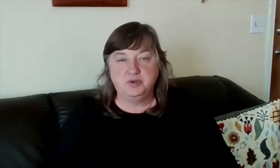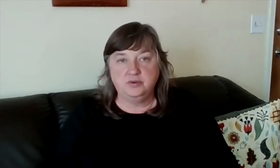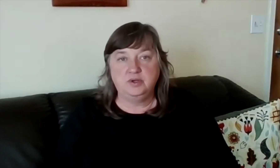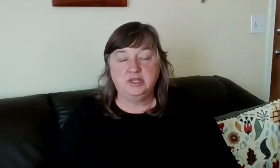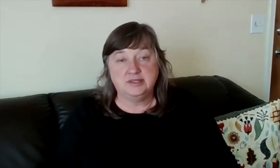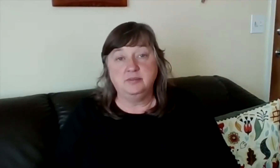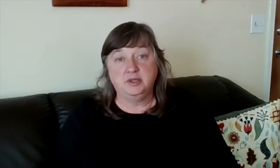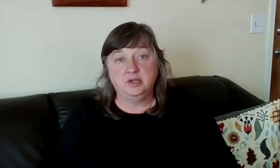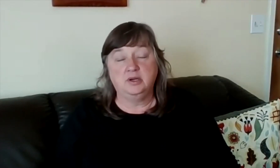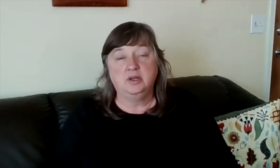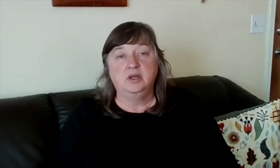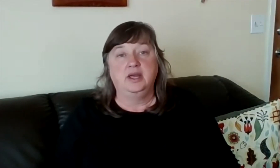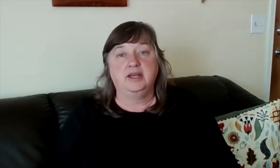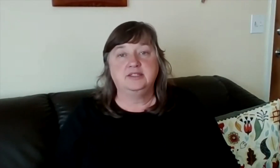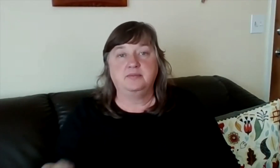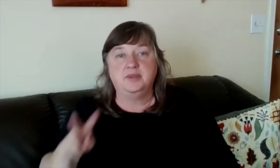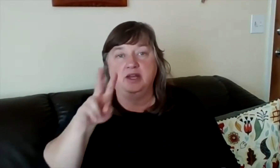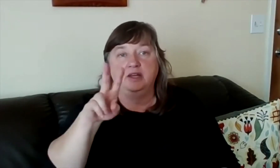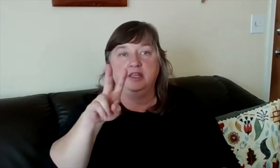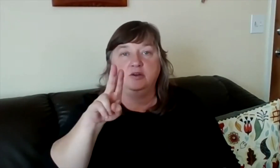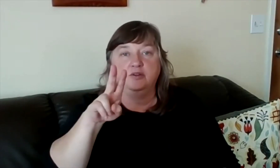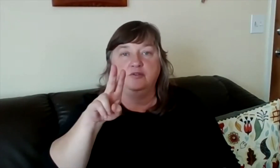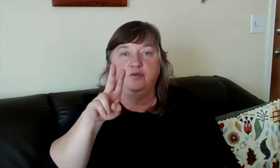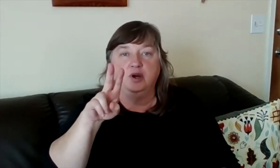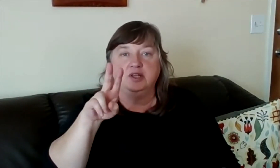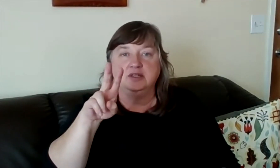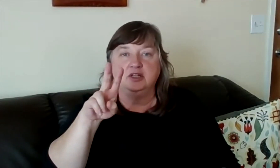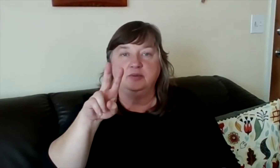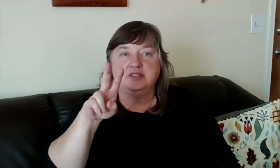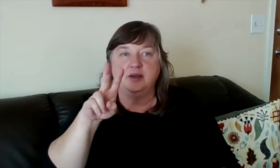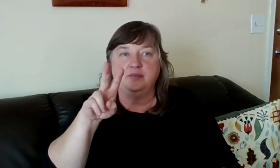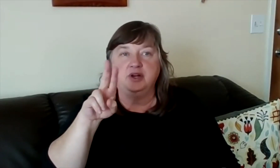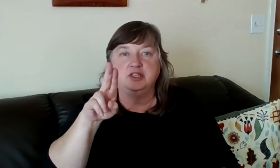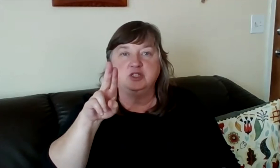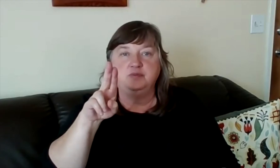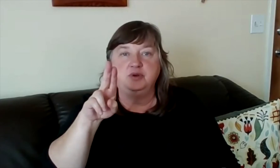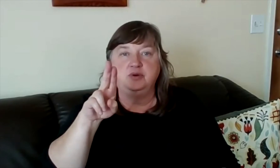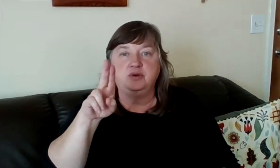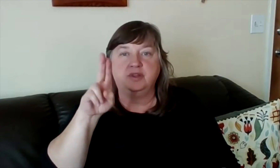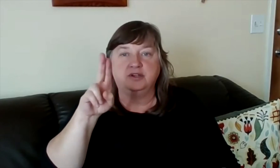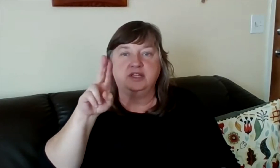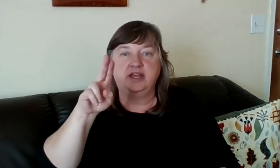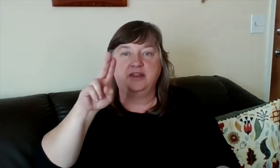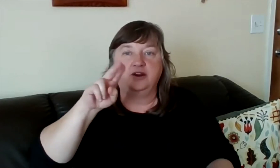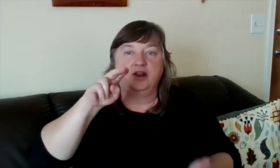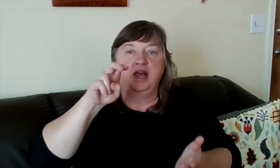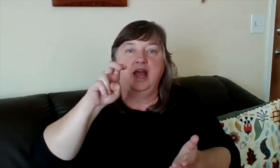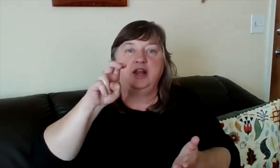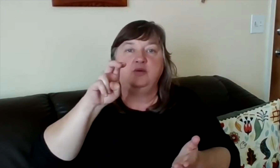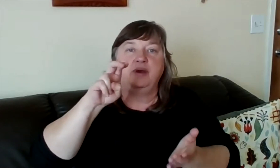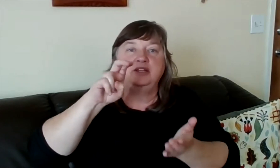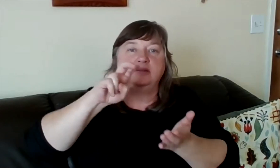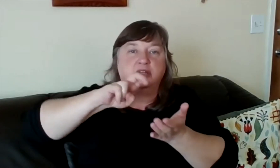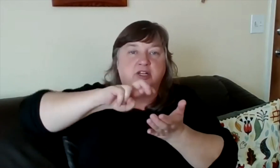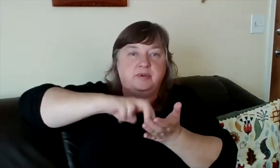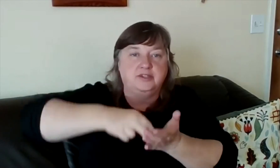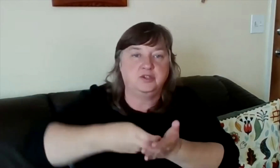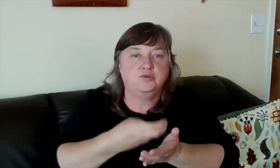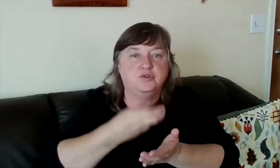Spoon is similar, except that, the fork is a little bit separate. A spoon, they're together, and you bend them a little bit, so you